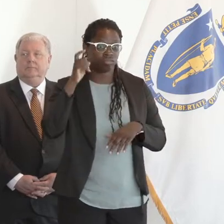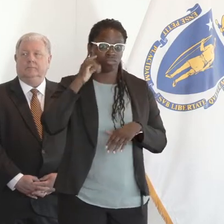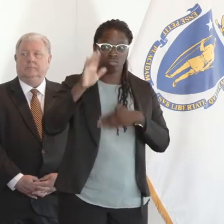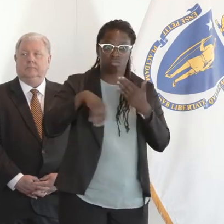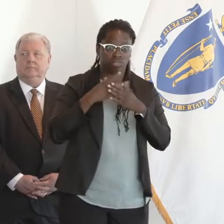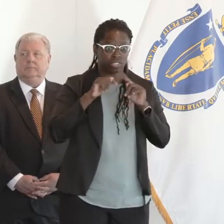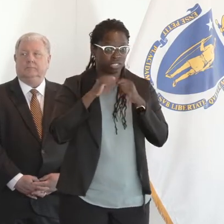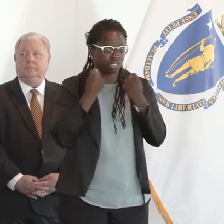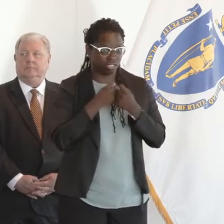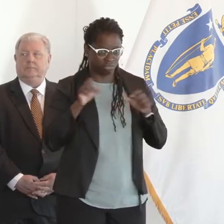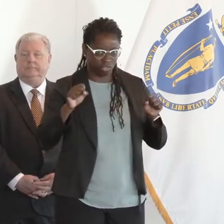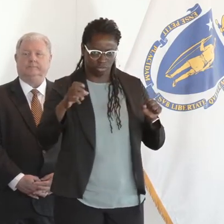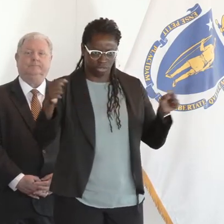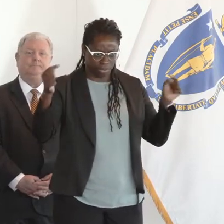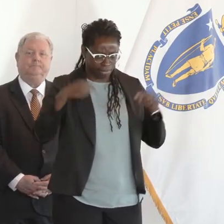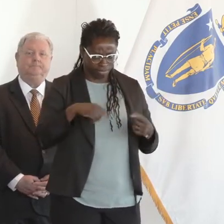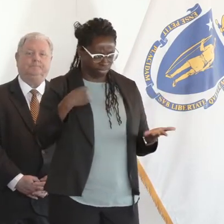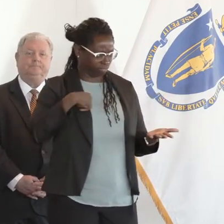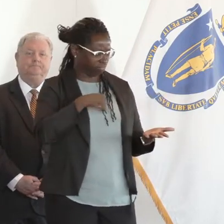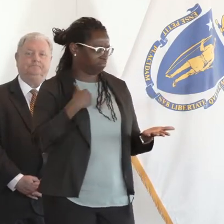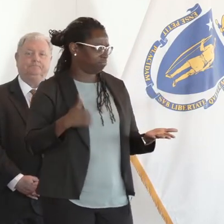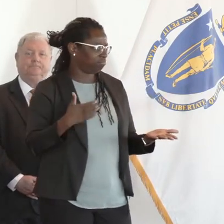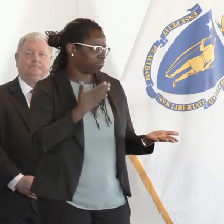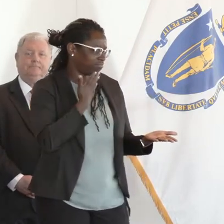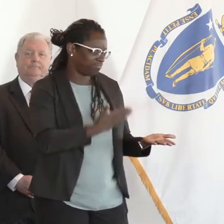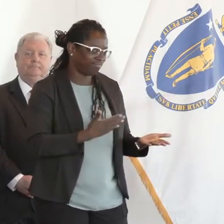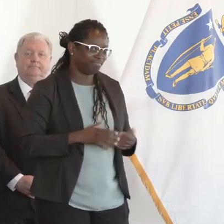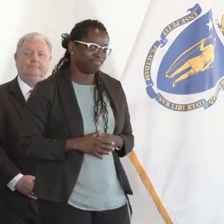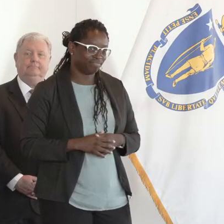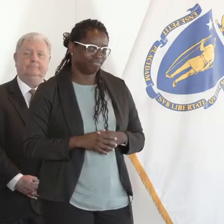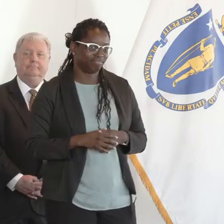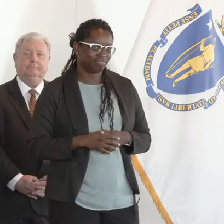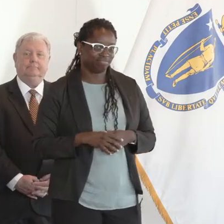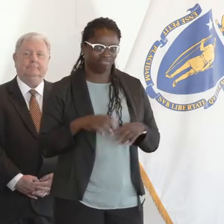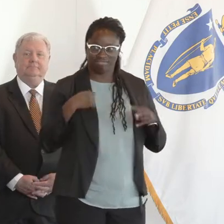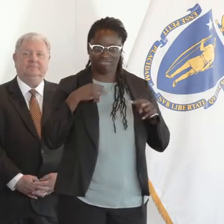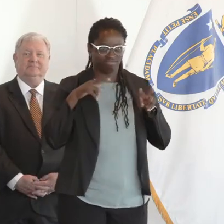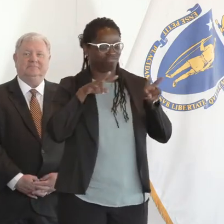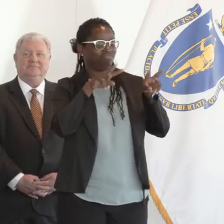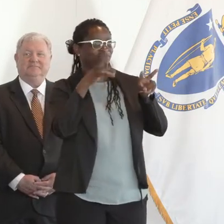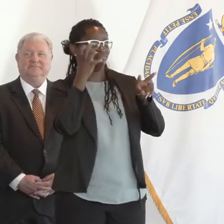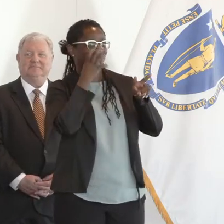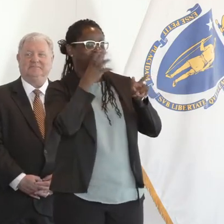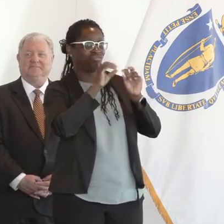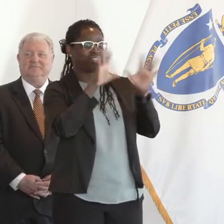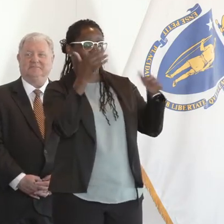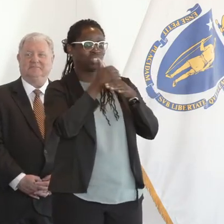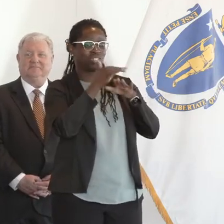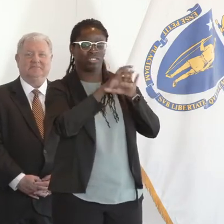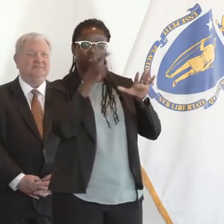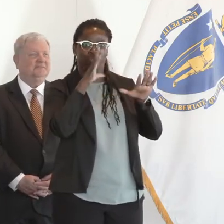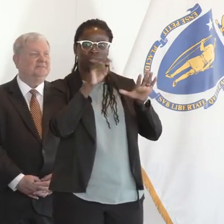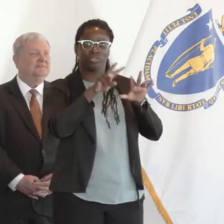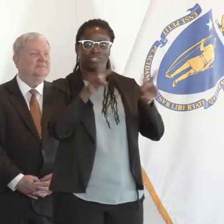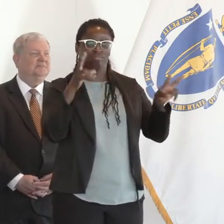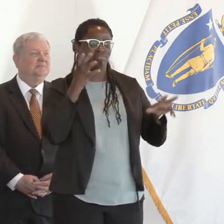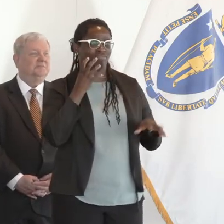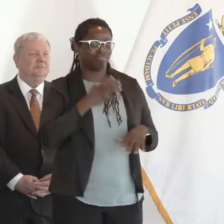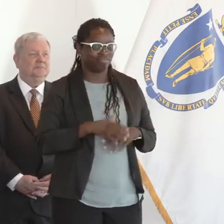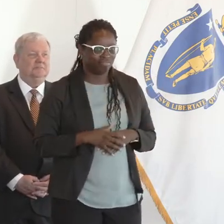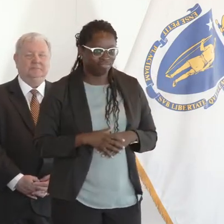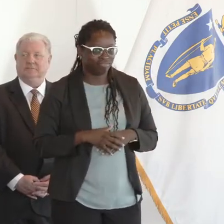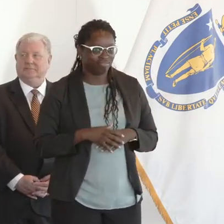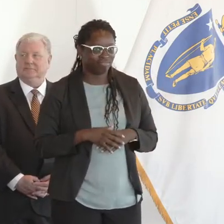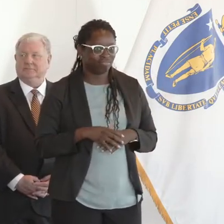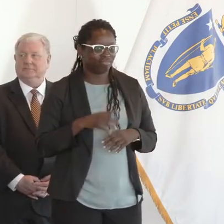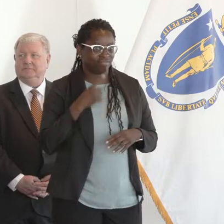us in what is truly a spectacular backdrop. We can't match the city sights, but we can